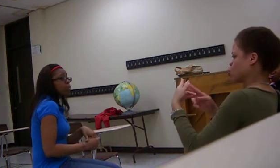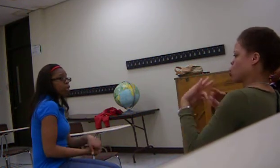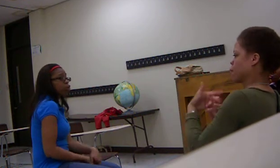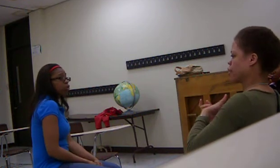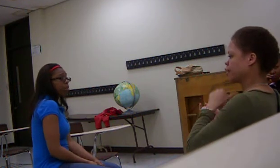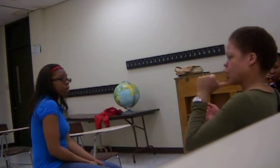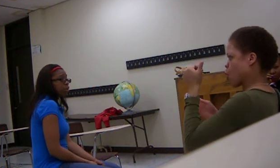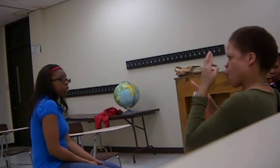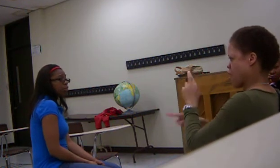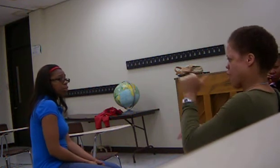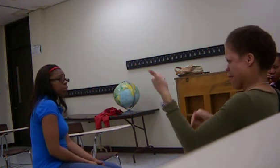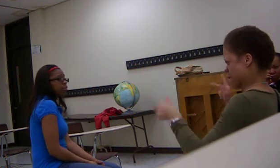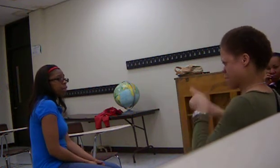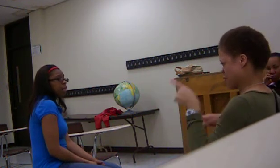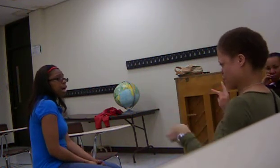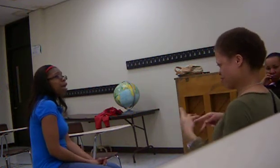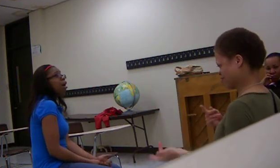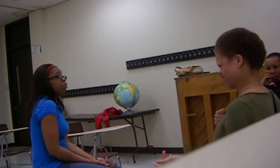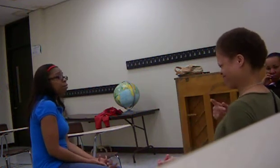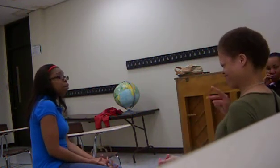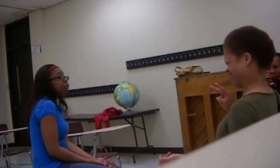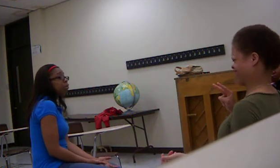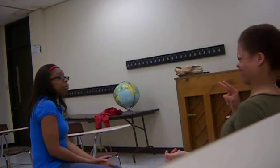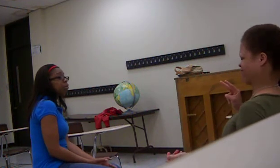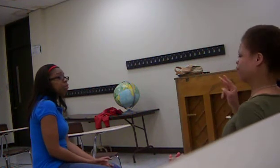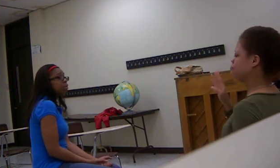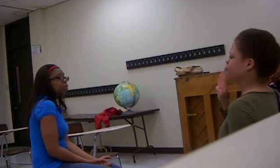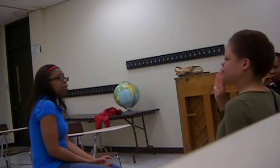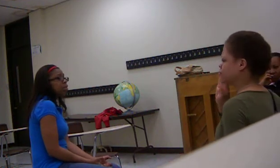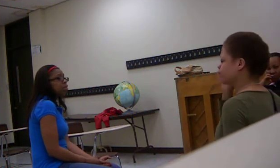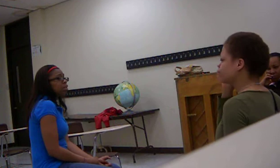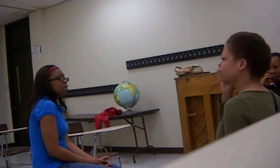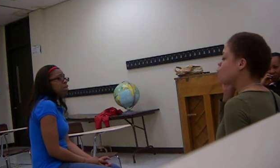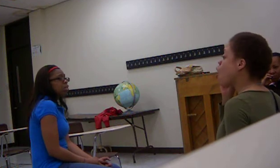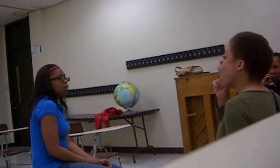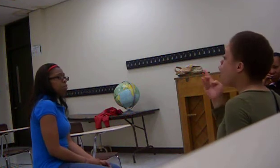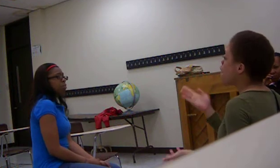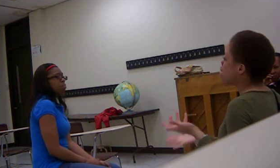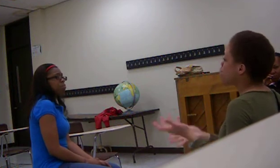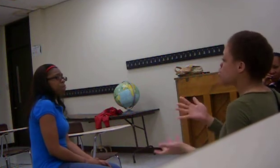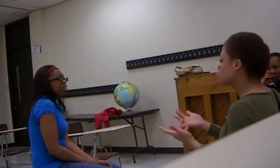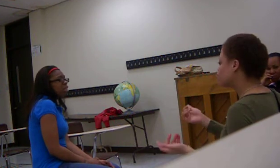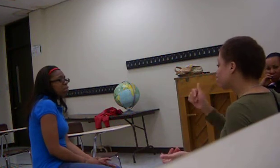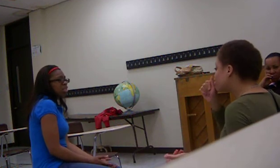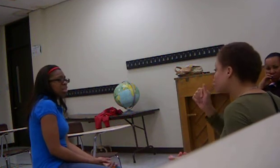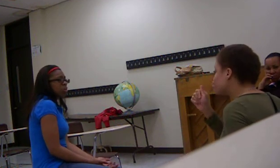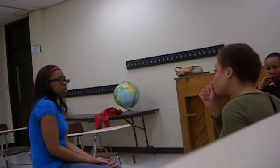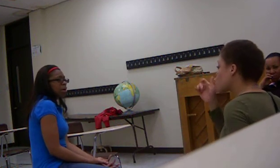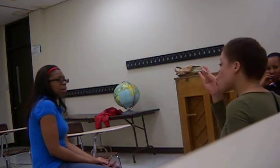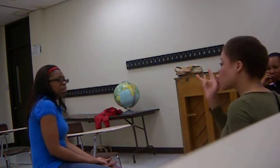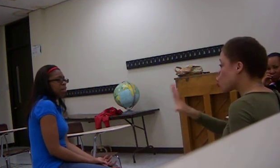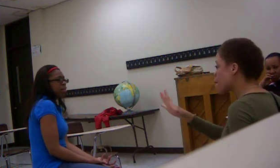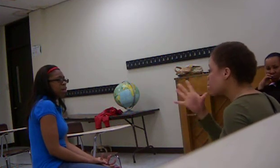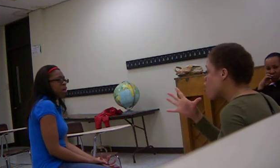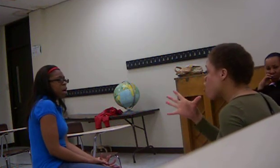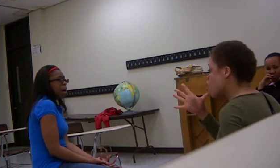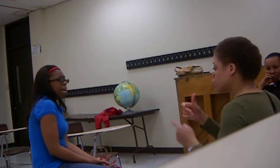respect your grandmother and other people. So Bethany was thinking, well, maybe